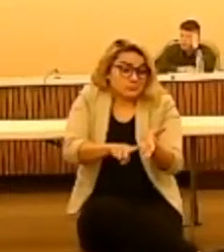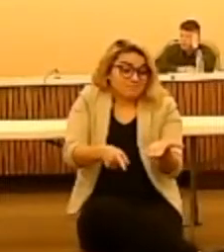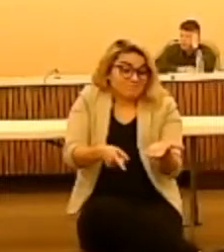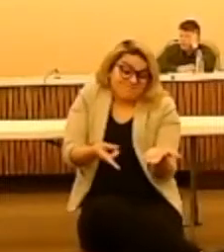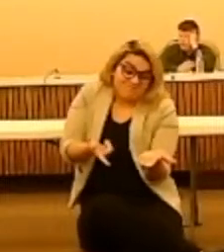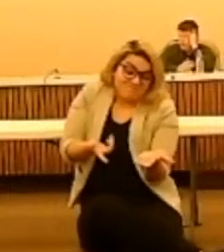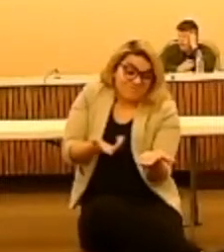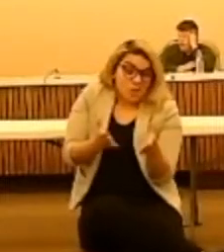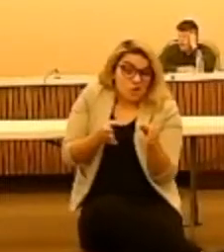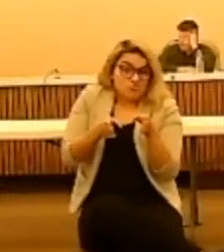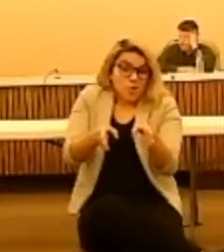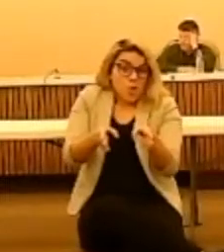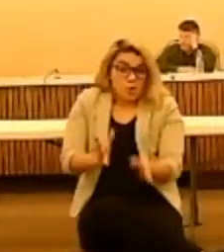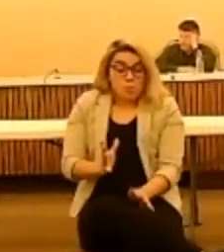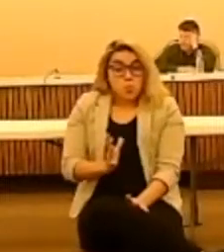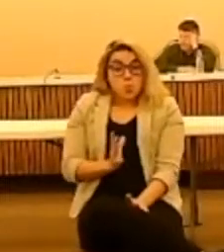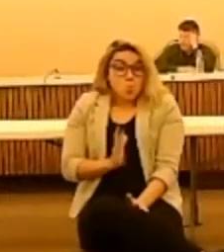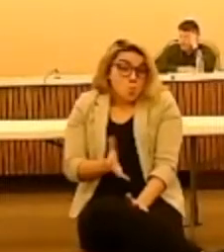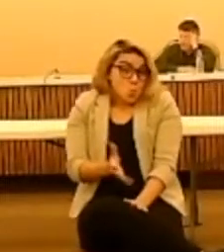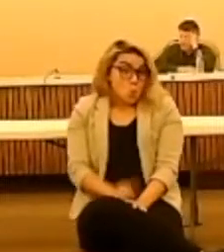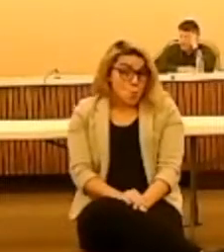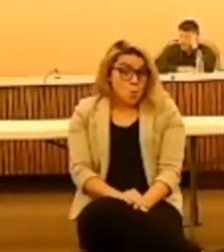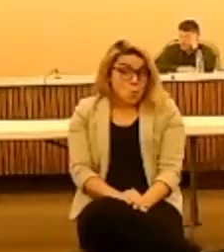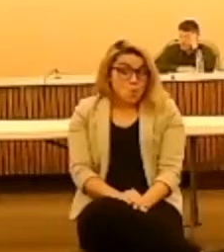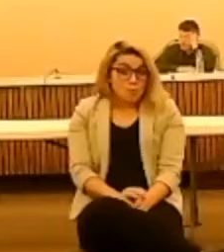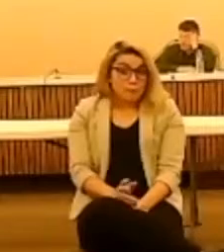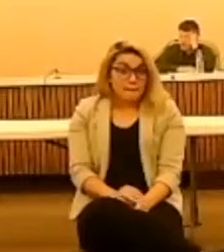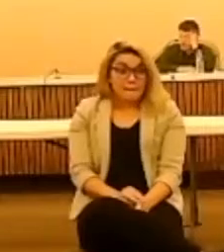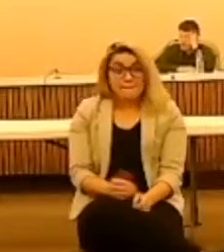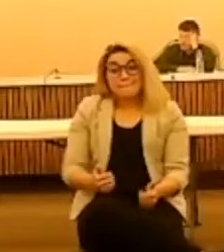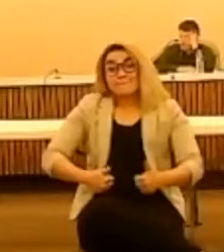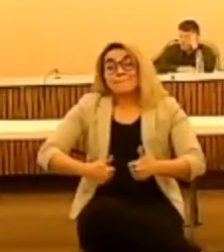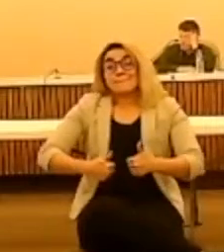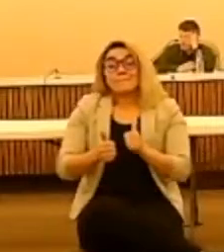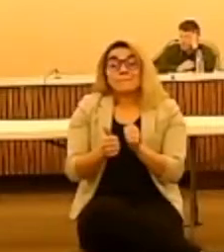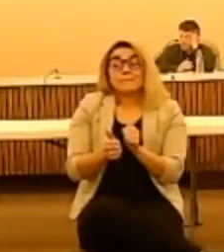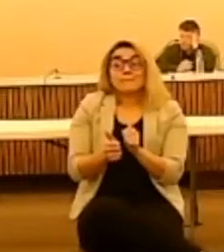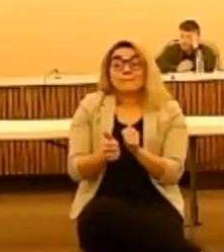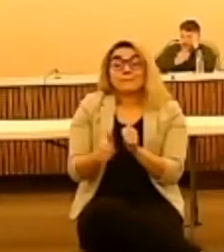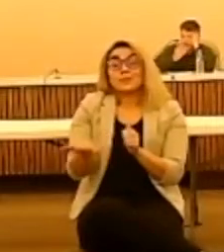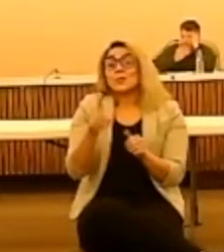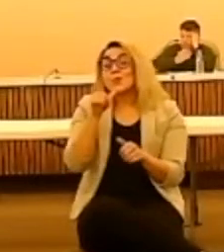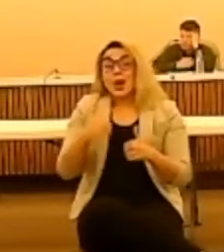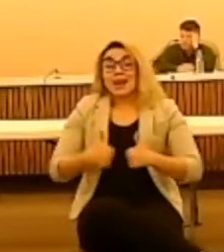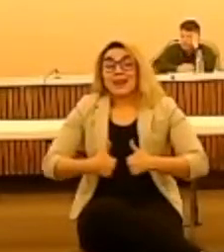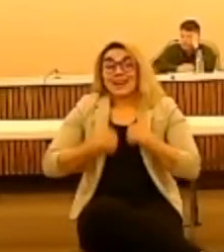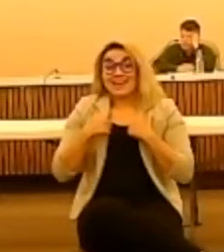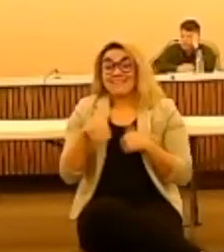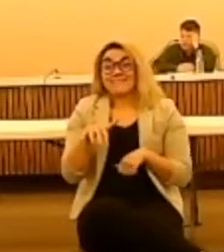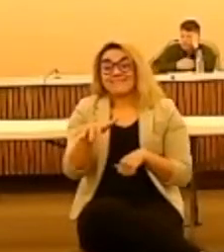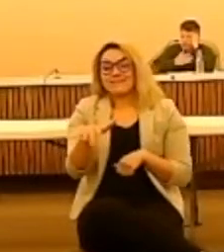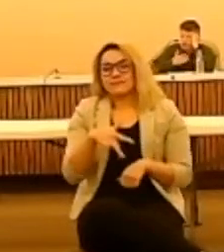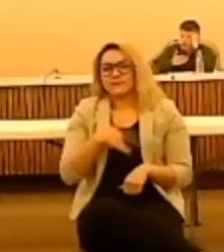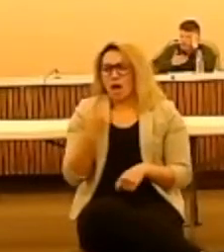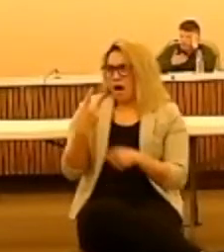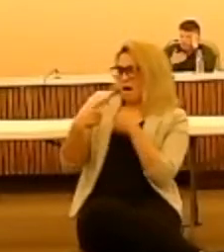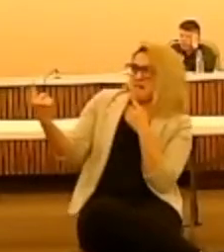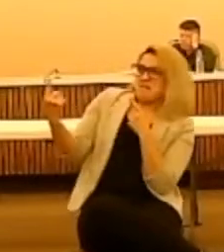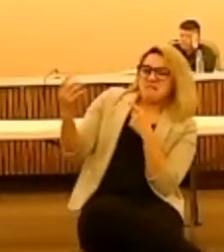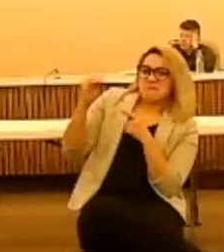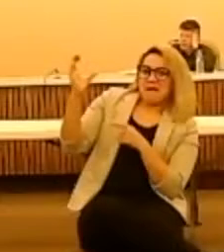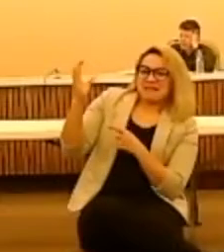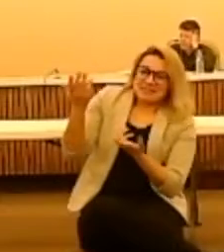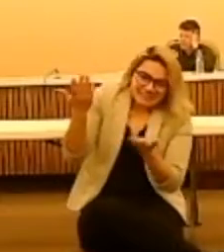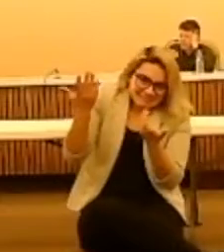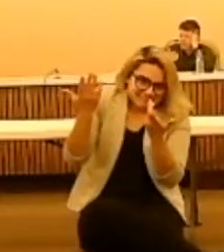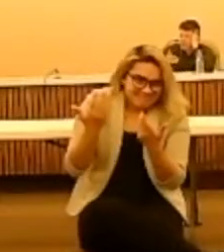that. You know, again, a lot of the residents around there feel differently, but we can't force them to change. It's the same thing like we